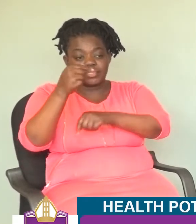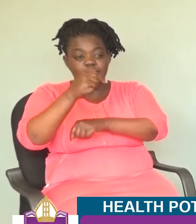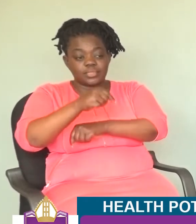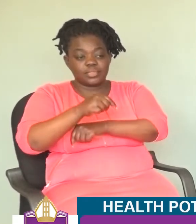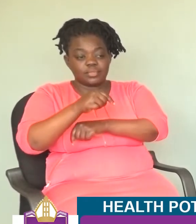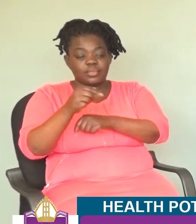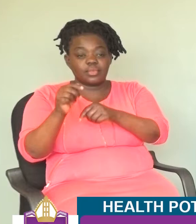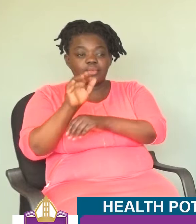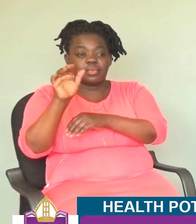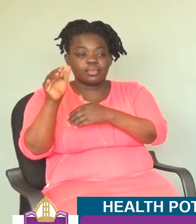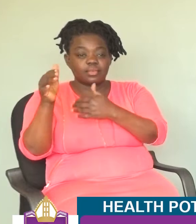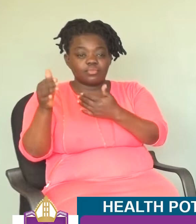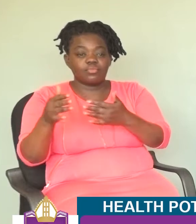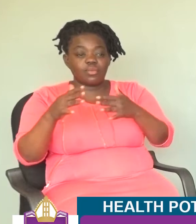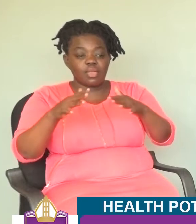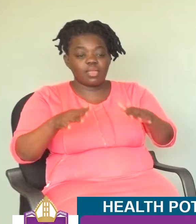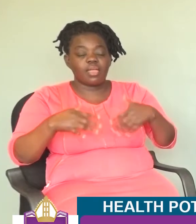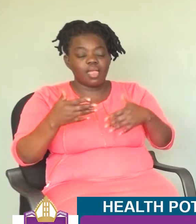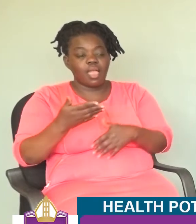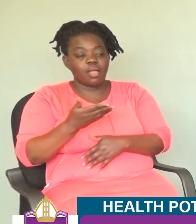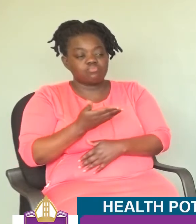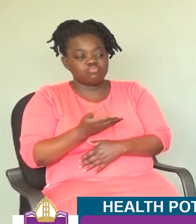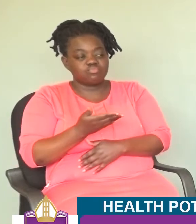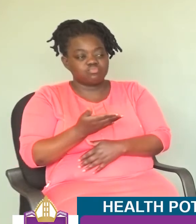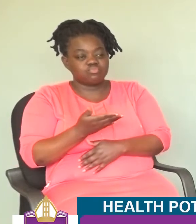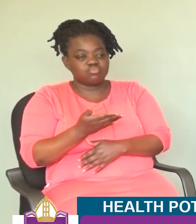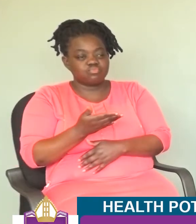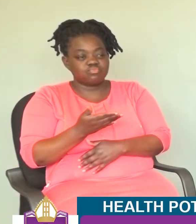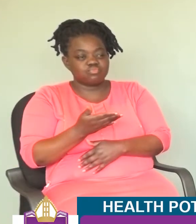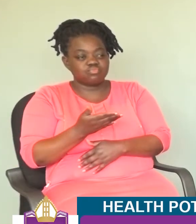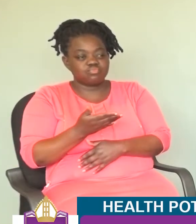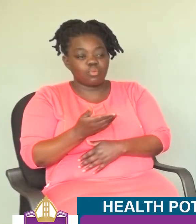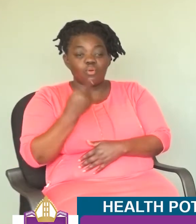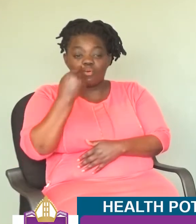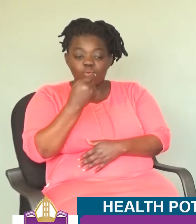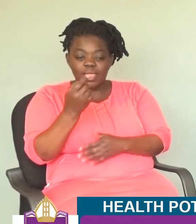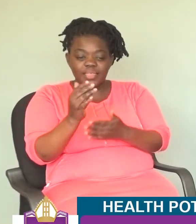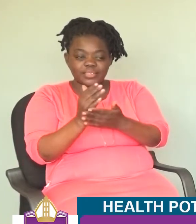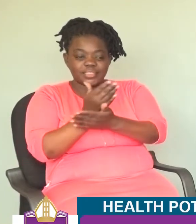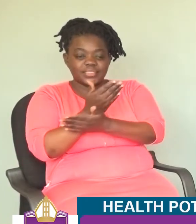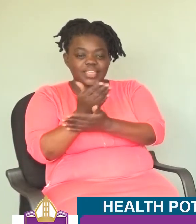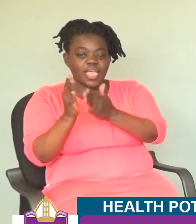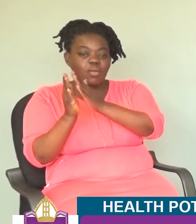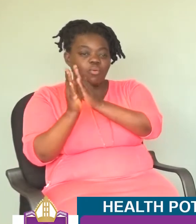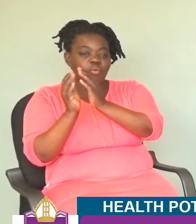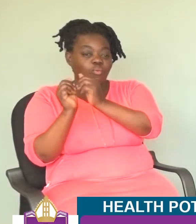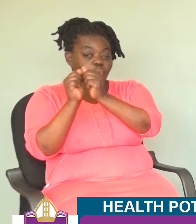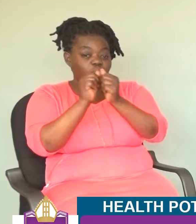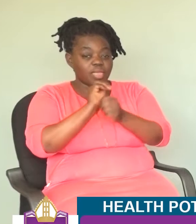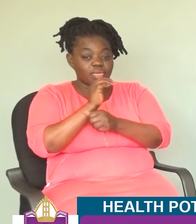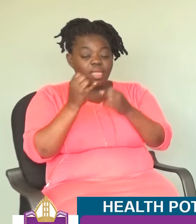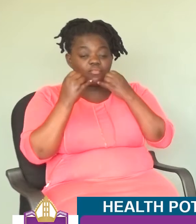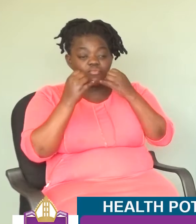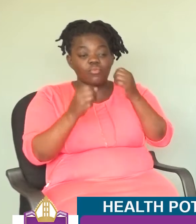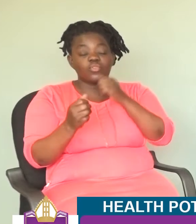this particular evening, we are delighted to have the one who is going to share with us a lot of information you need to